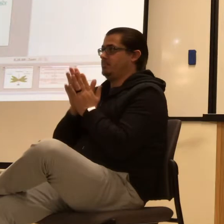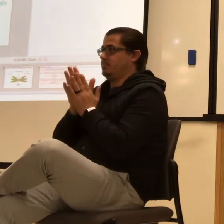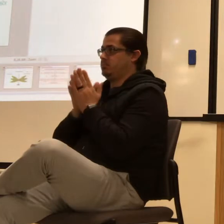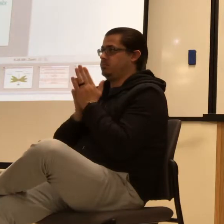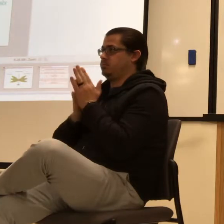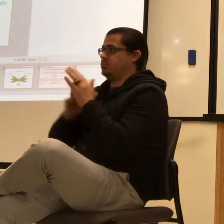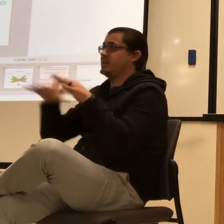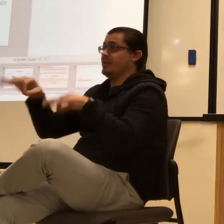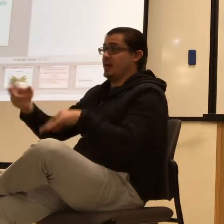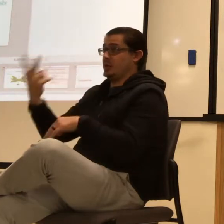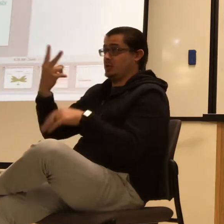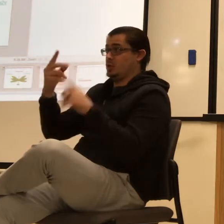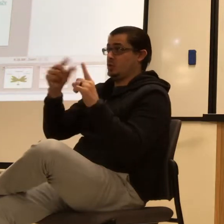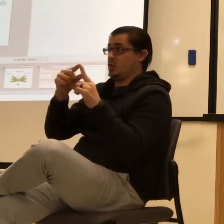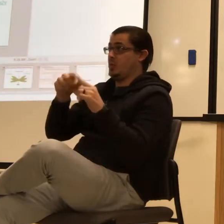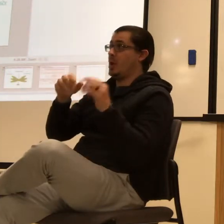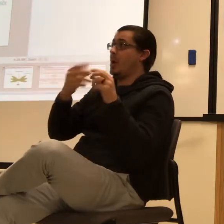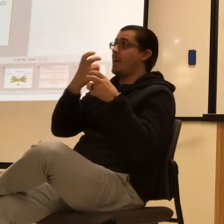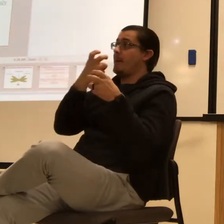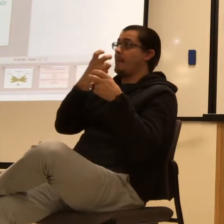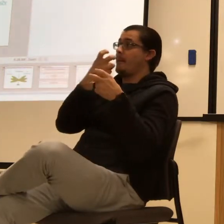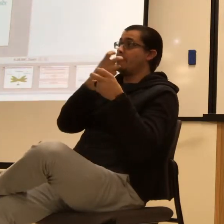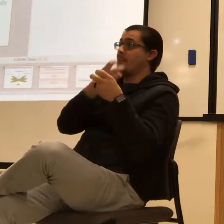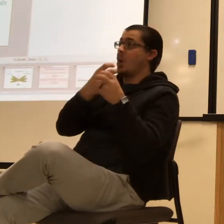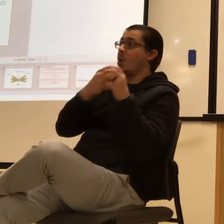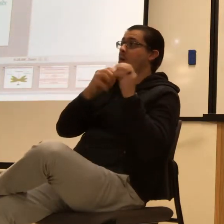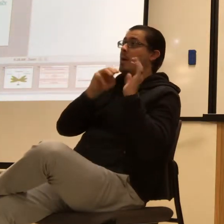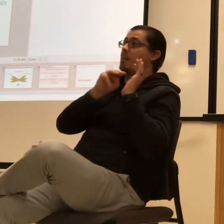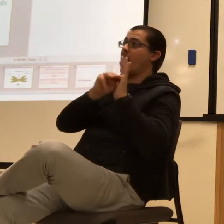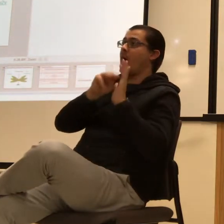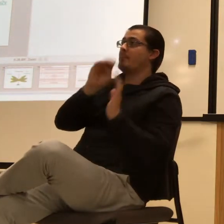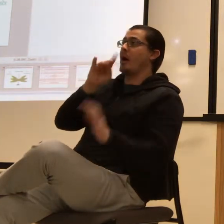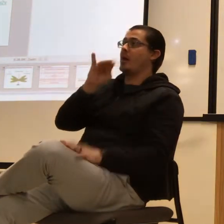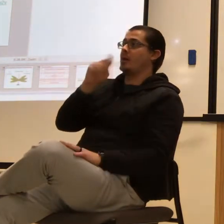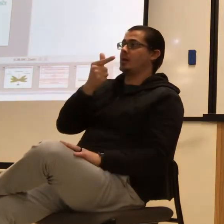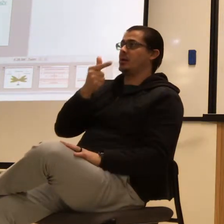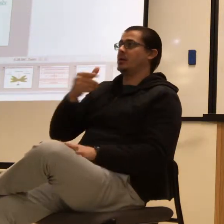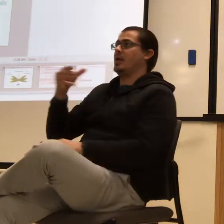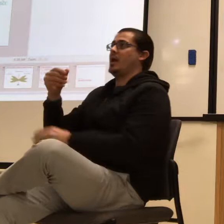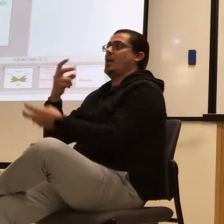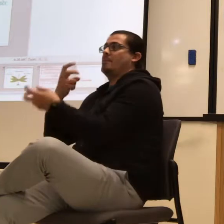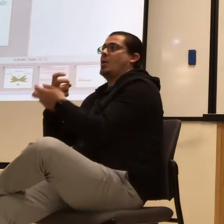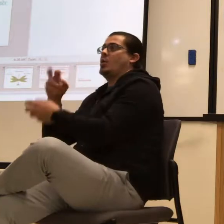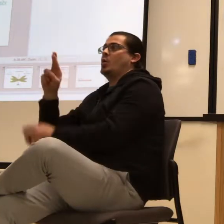Define two terms, bone modeling, bone remodeling.